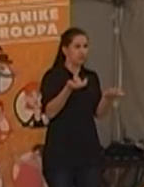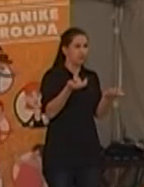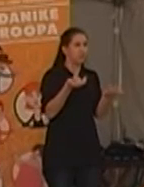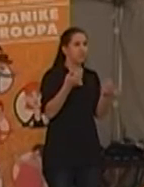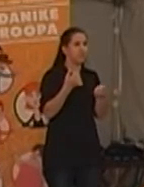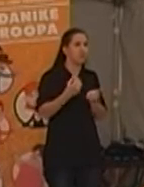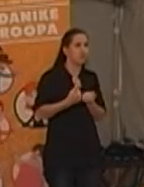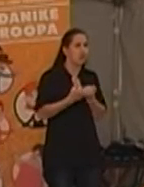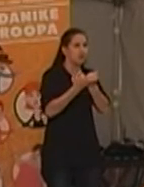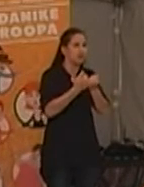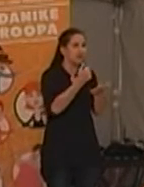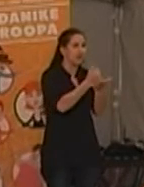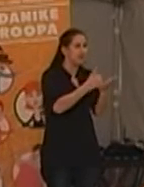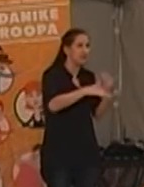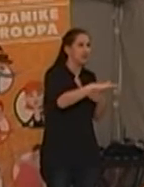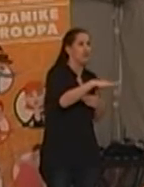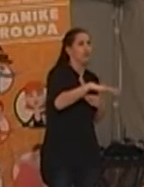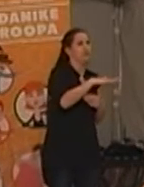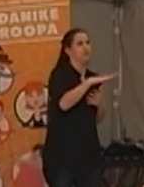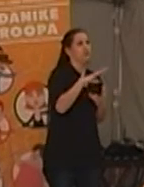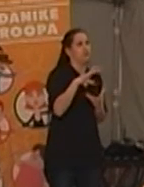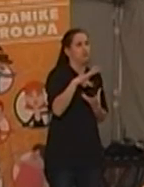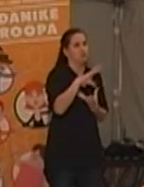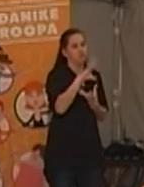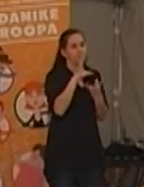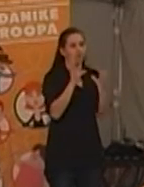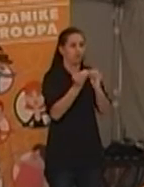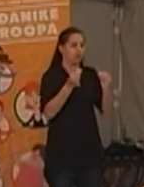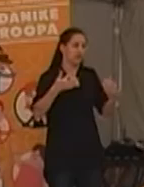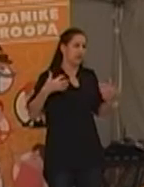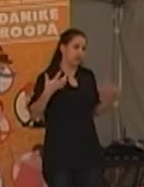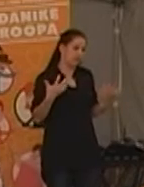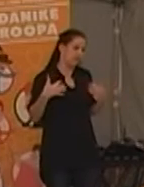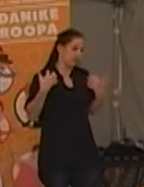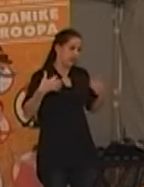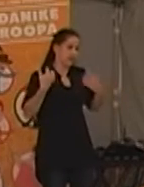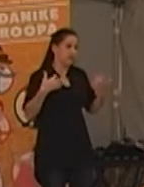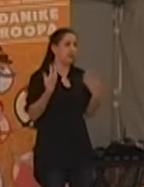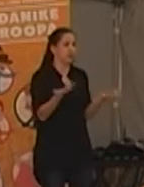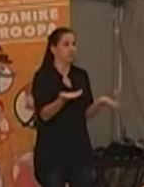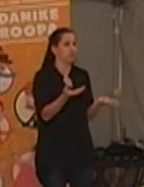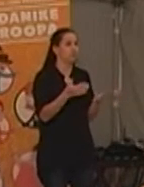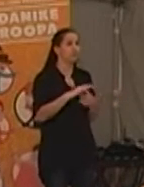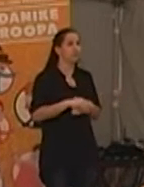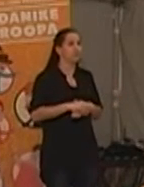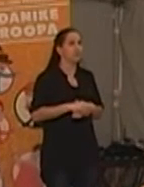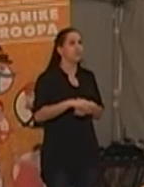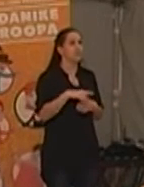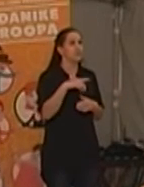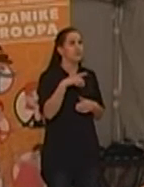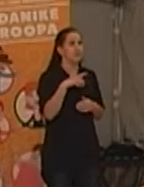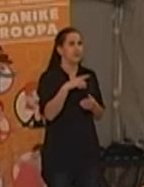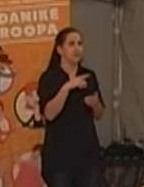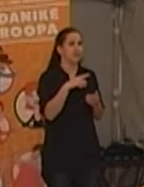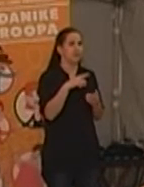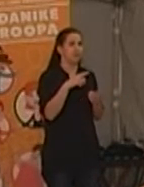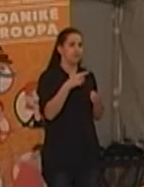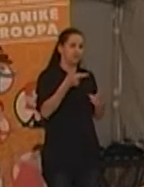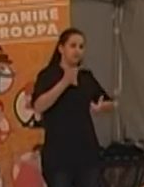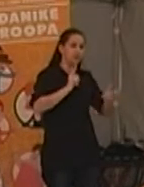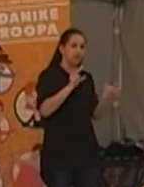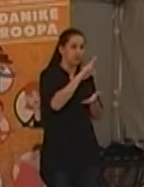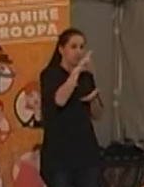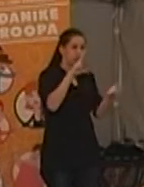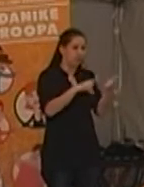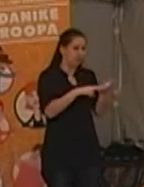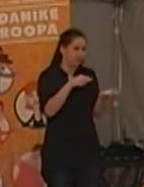support the middle class, overall, you know, general happiness, versus facing some of the very real problems in